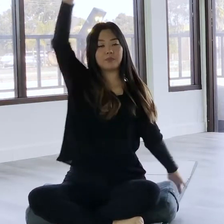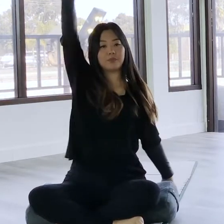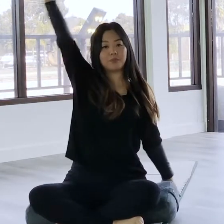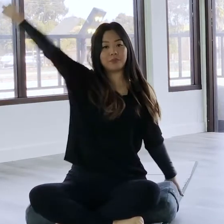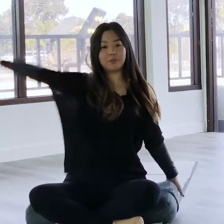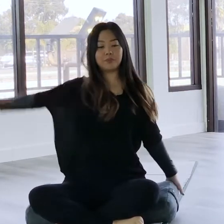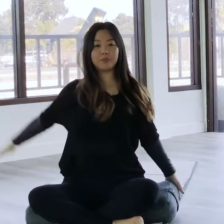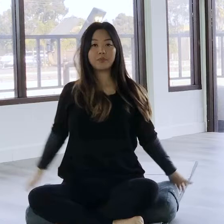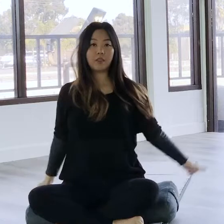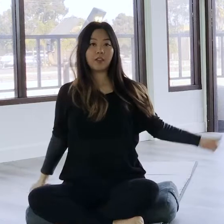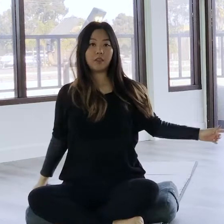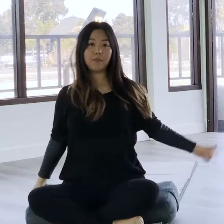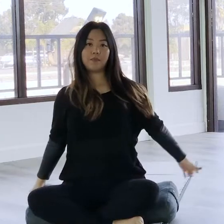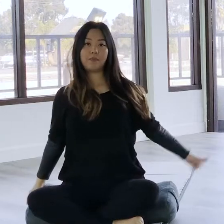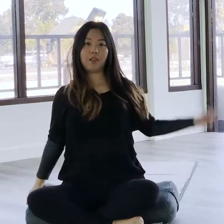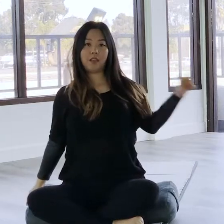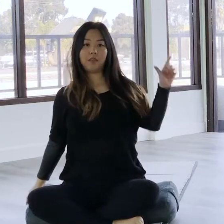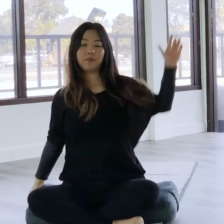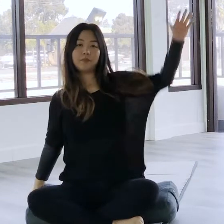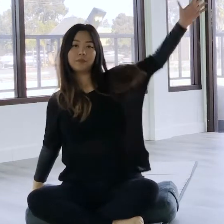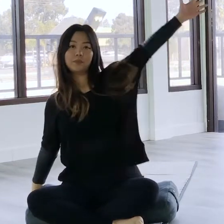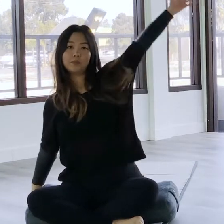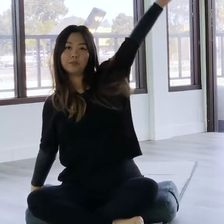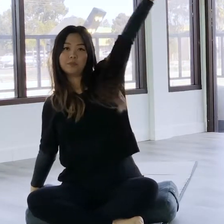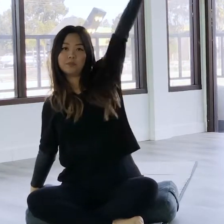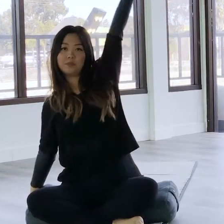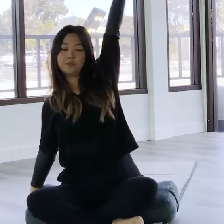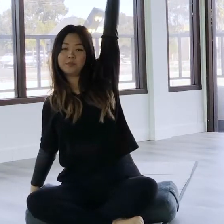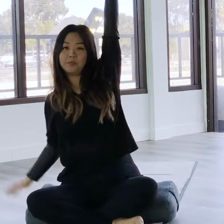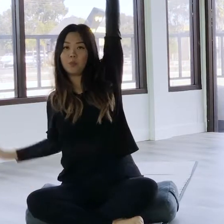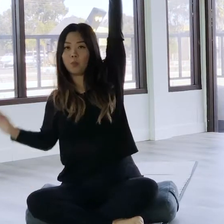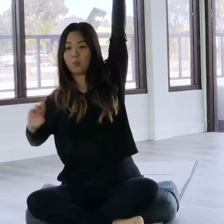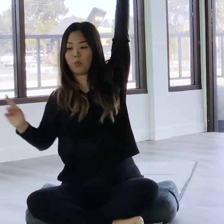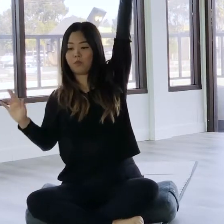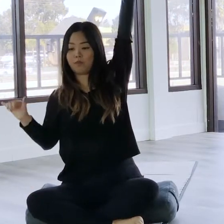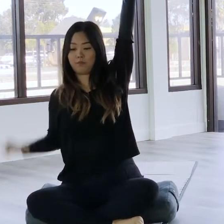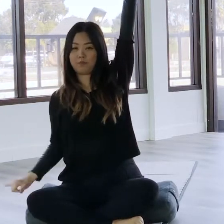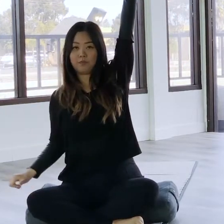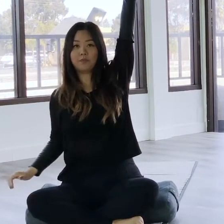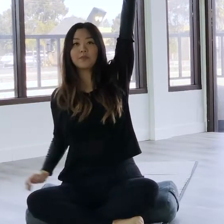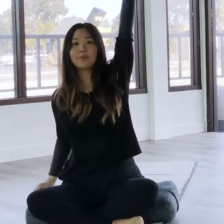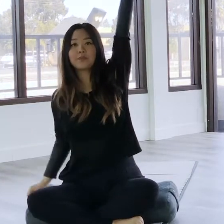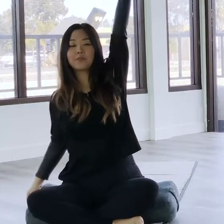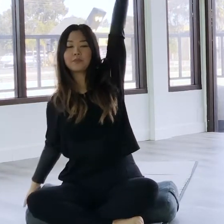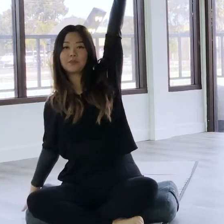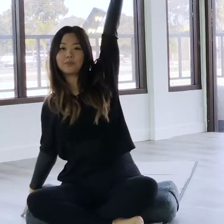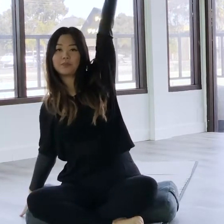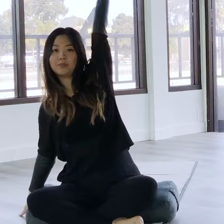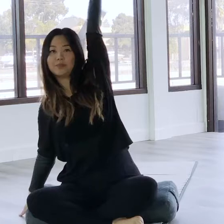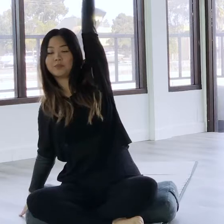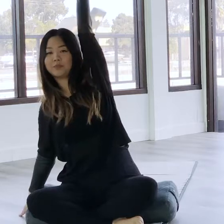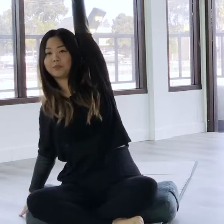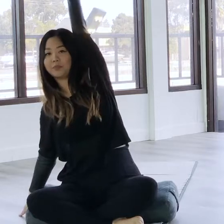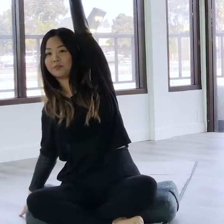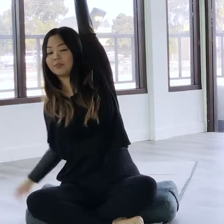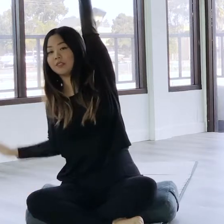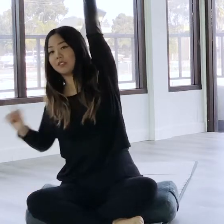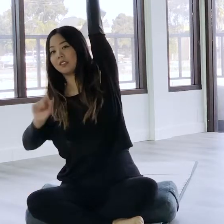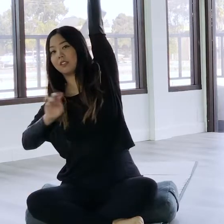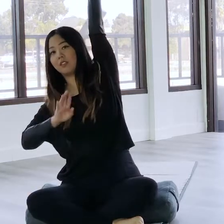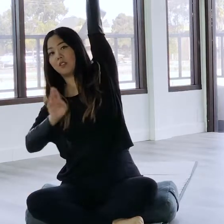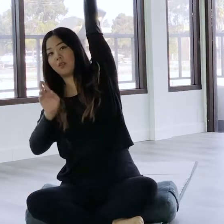Inhale, left hand goes up to the sky. Right hand stays rooted. We're going to stretch it all the way to the side.